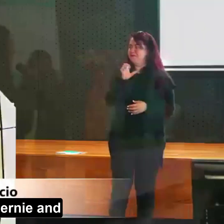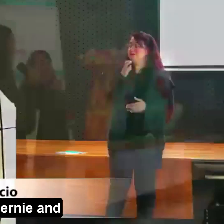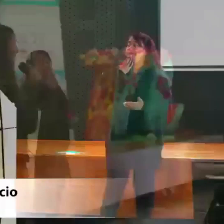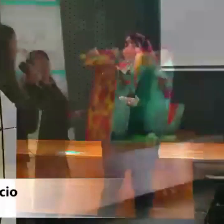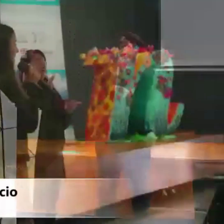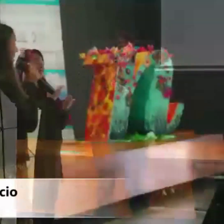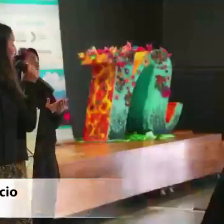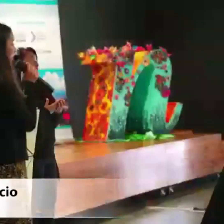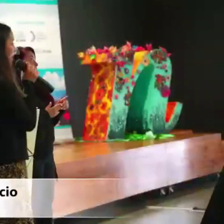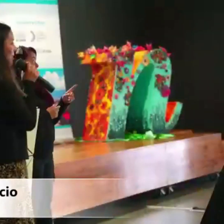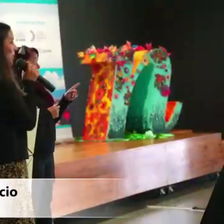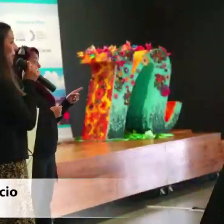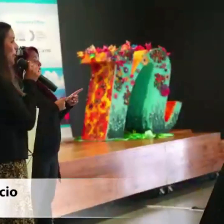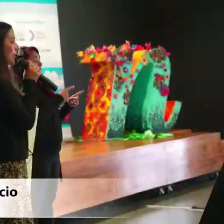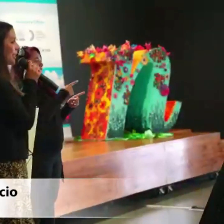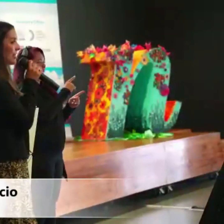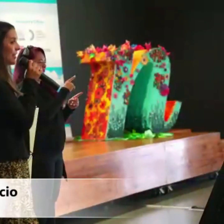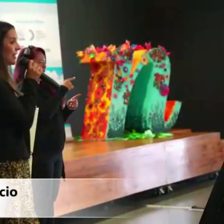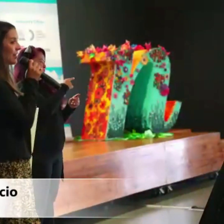And